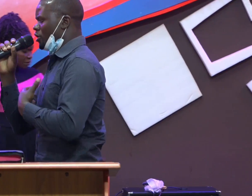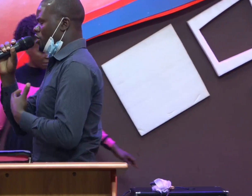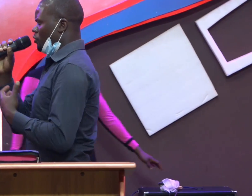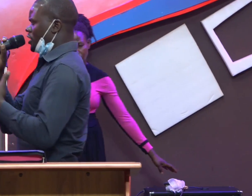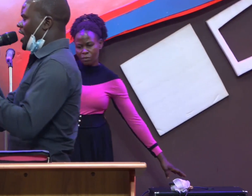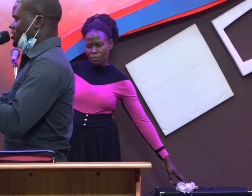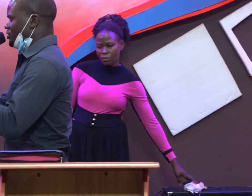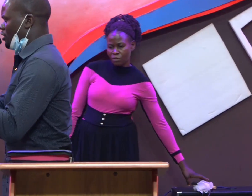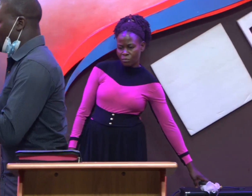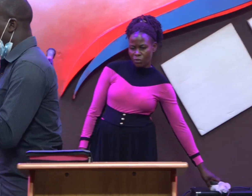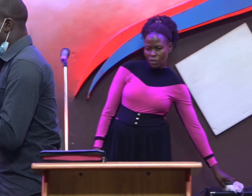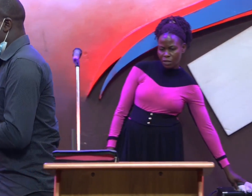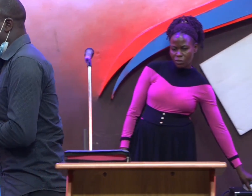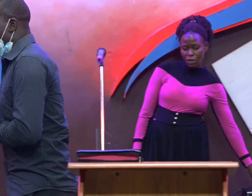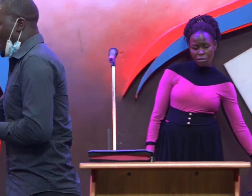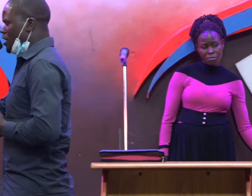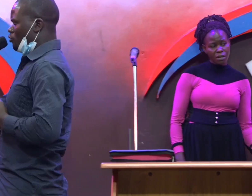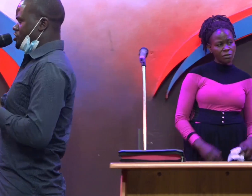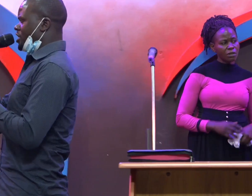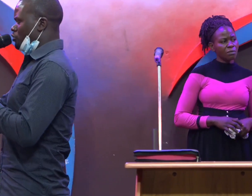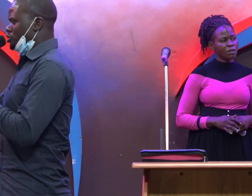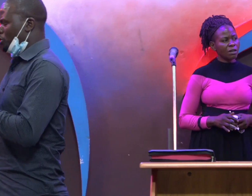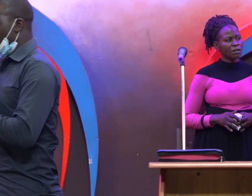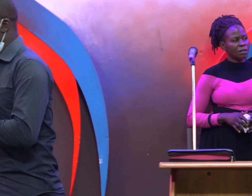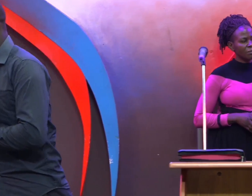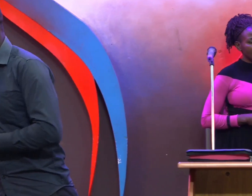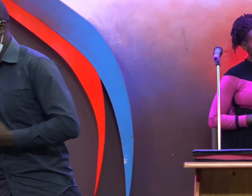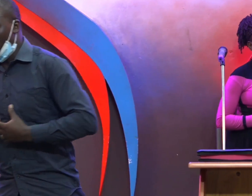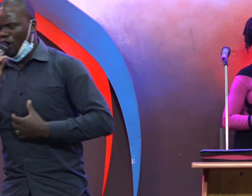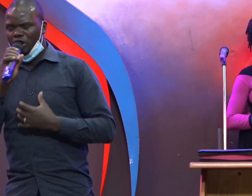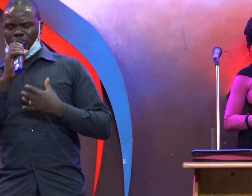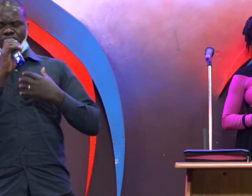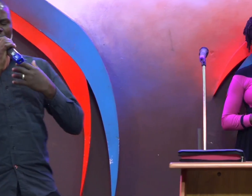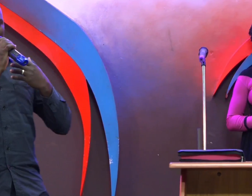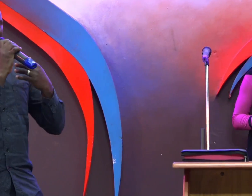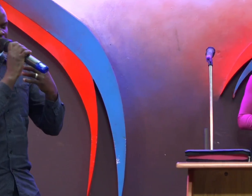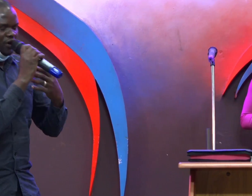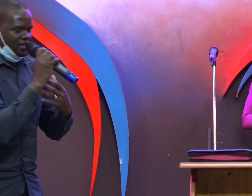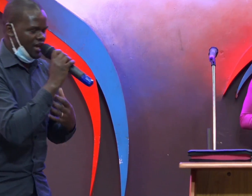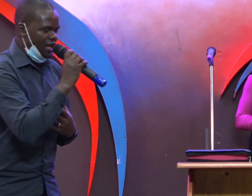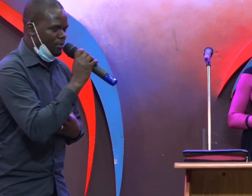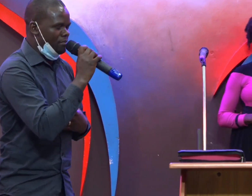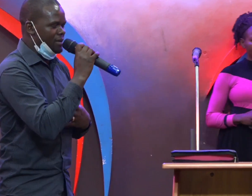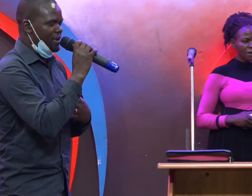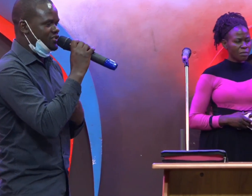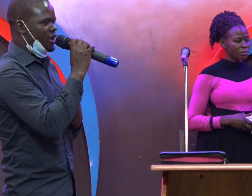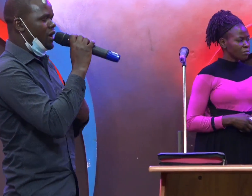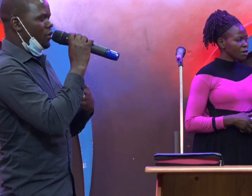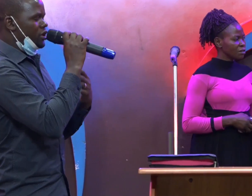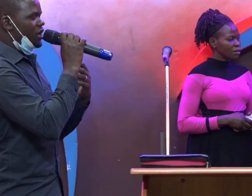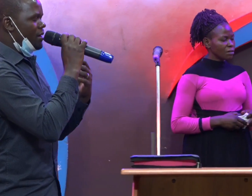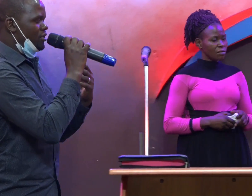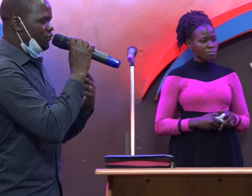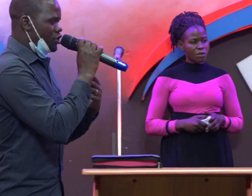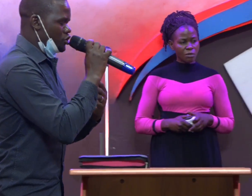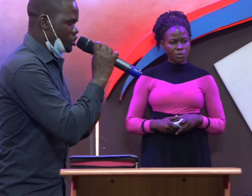King of glory. We can't develop our inner man without your grace, heavenly Lord. Without your divine help, oh my master,